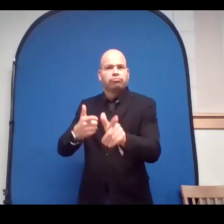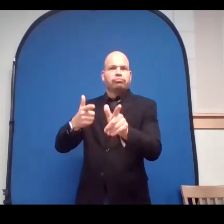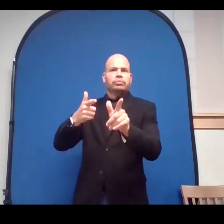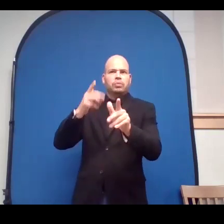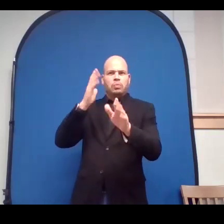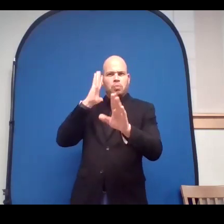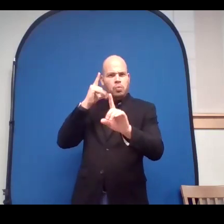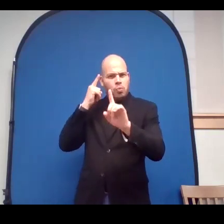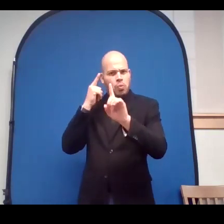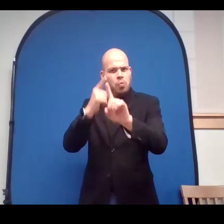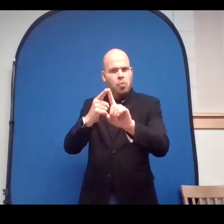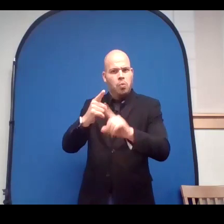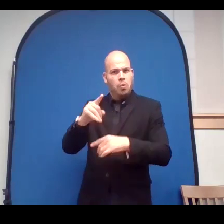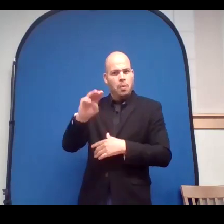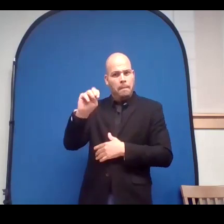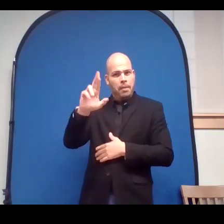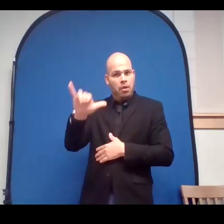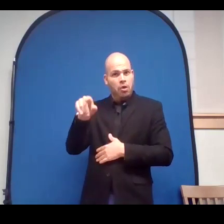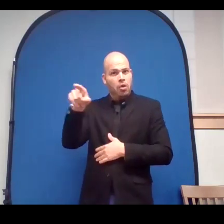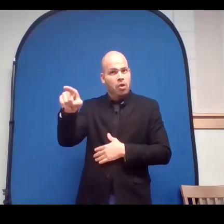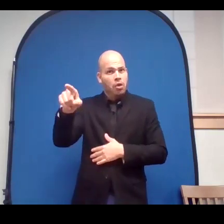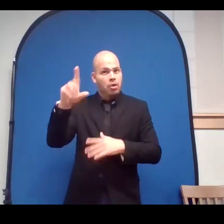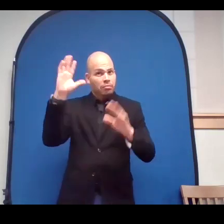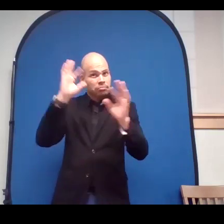Sheriff Mary was kept in the dark, right?